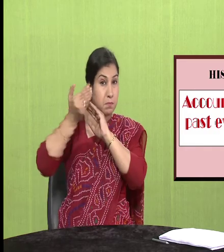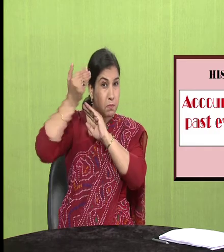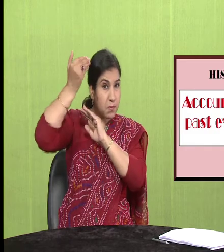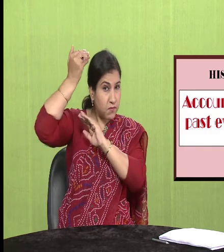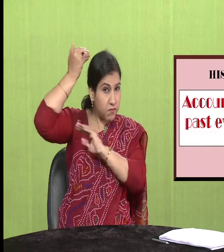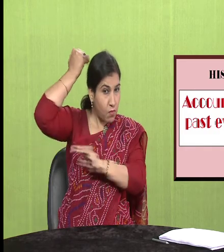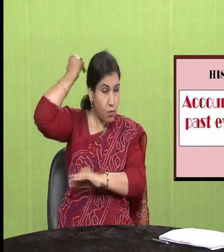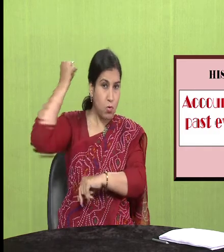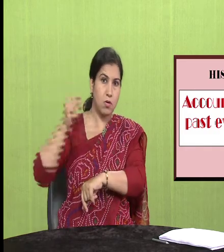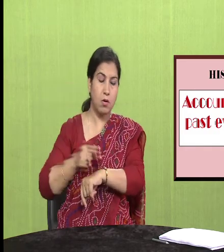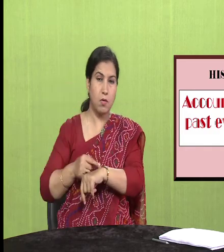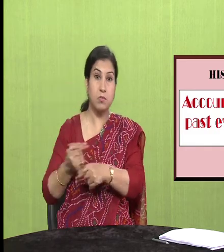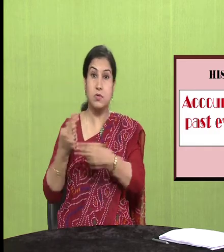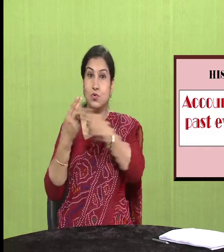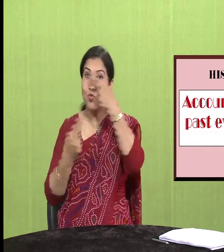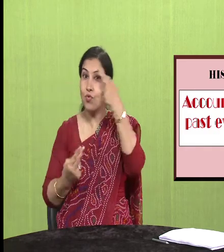that have happened in the past,